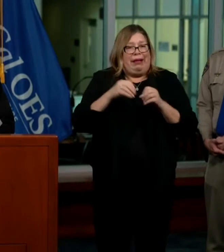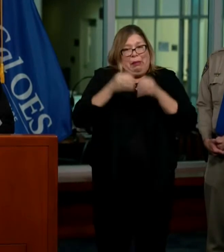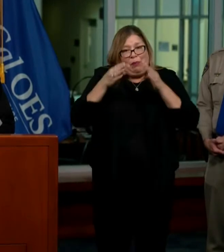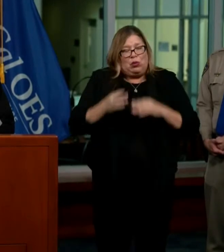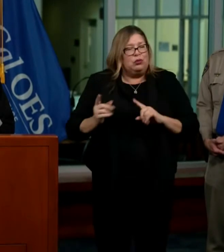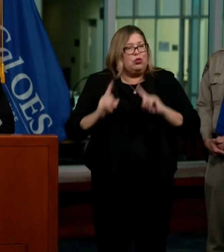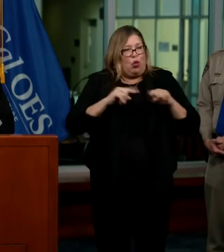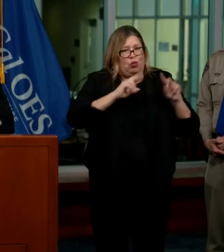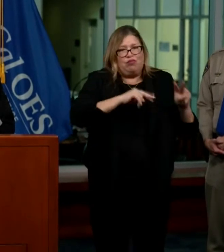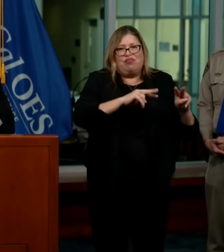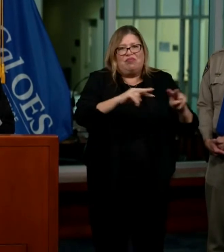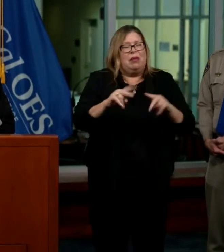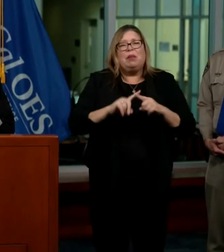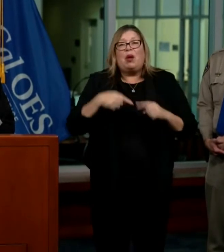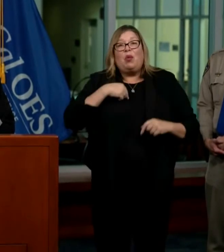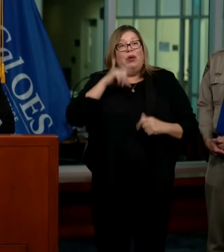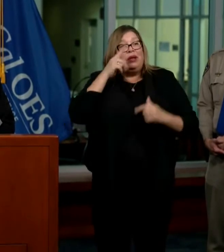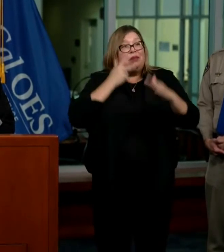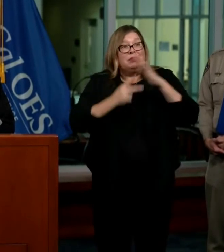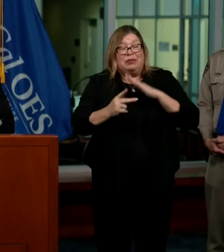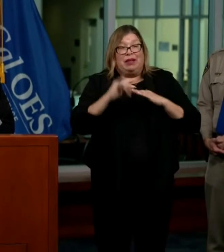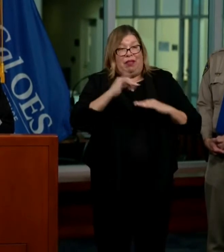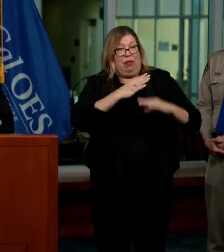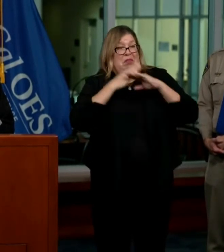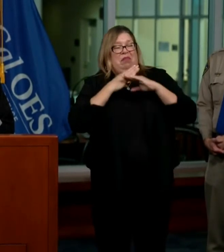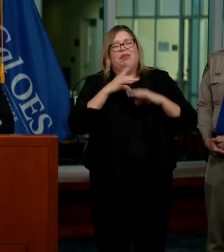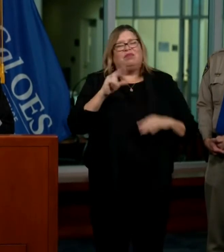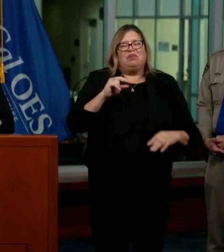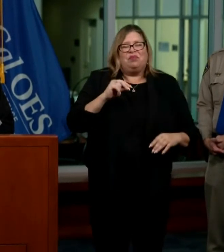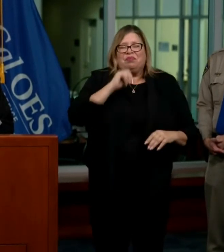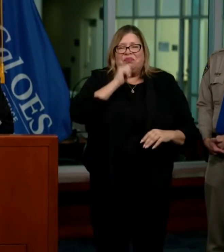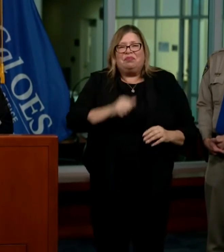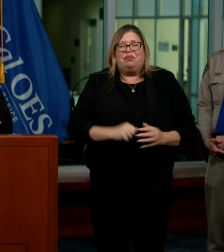thing, but we don't anticipate that to be a problem at this point.